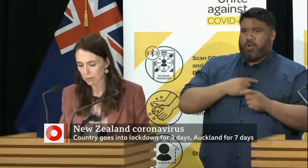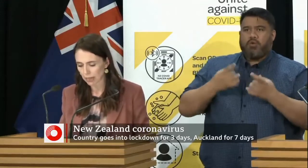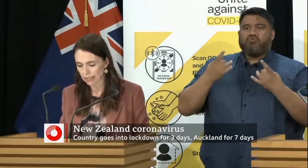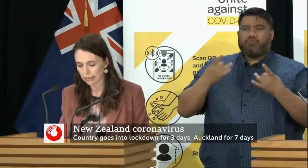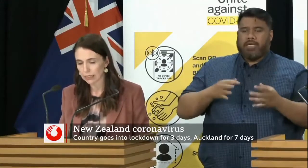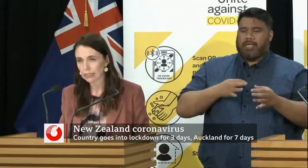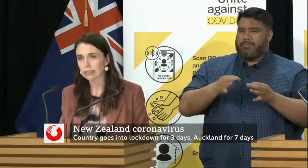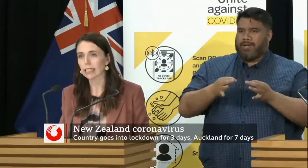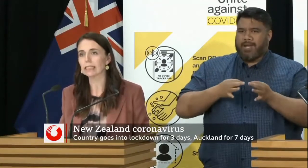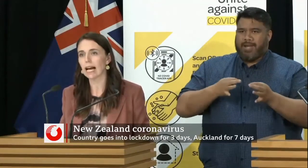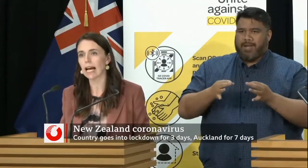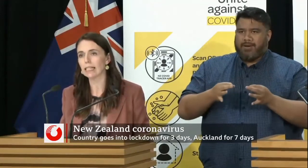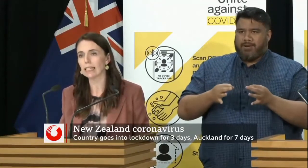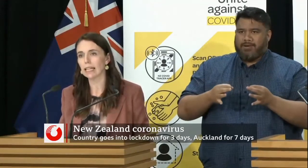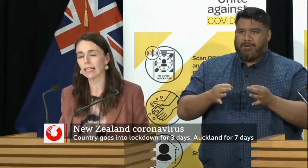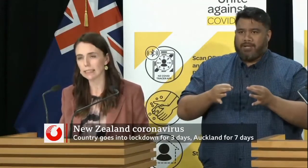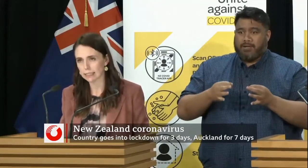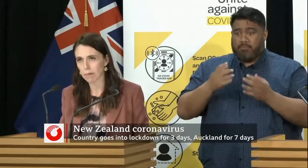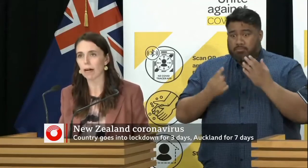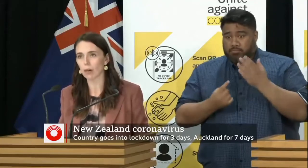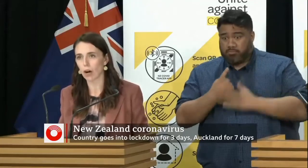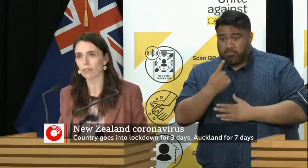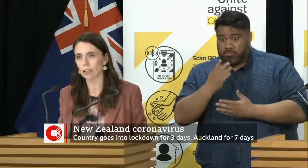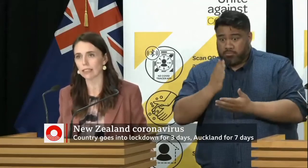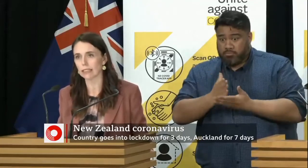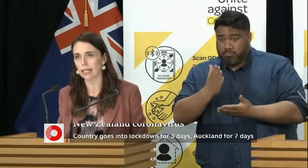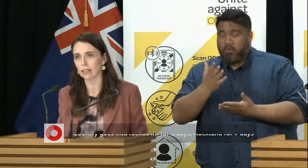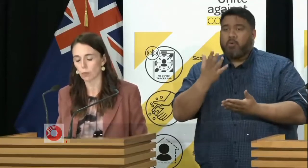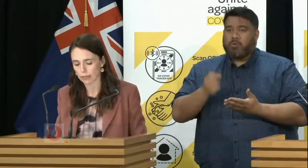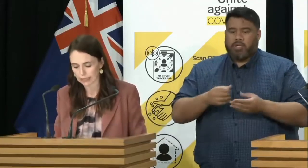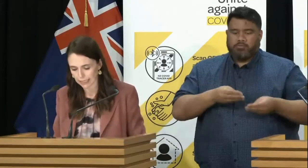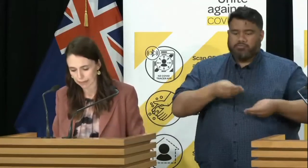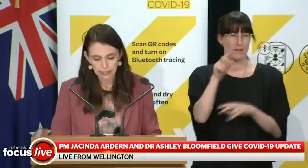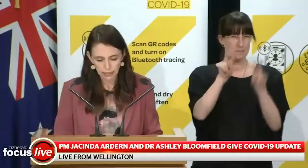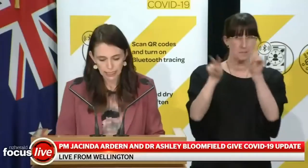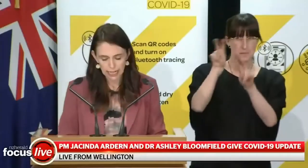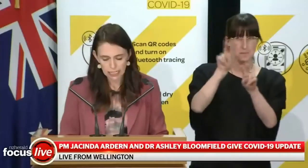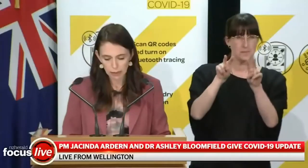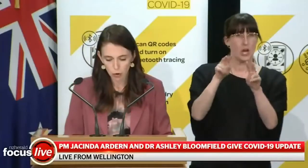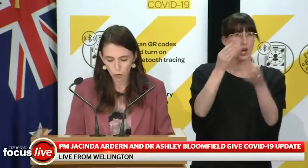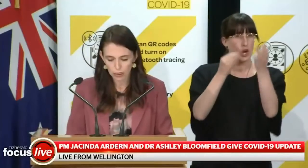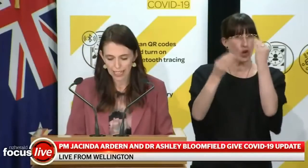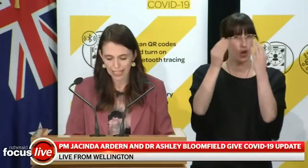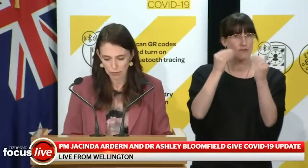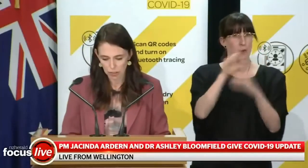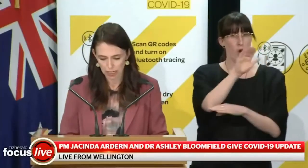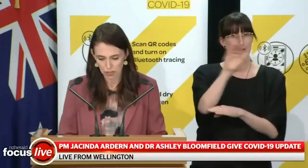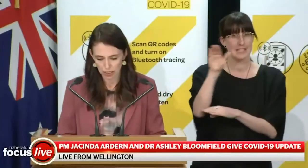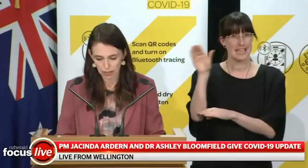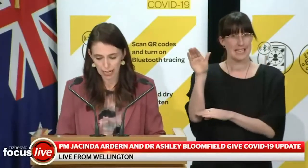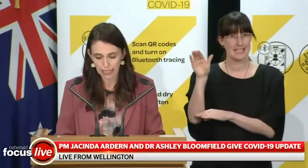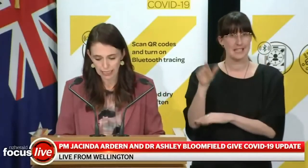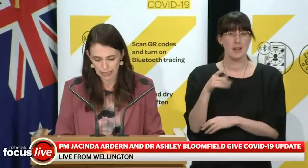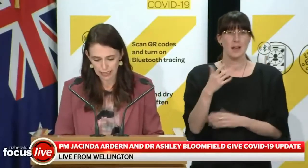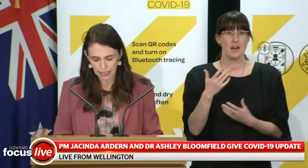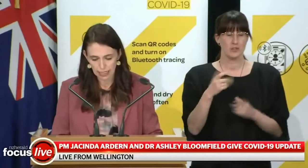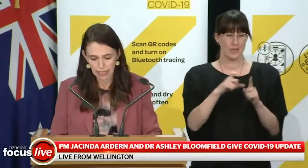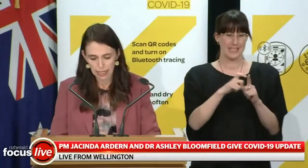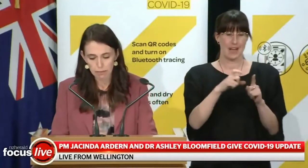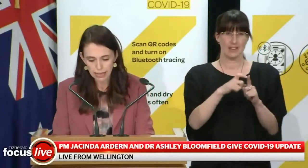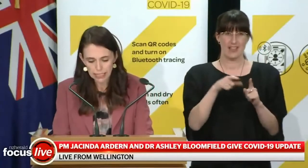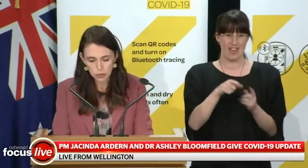place that plan to contain and stamp out COVID-19 once again. Delta has been called a game changer, and it